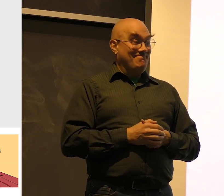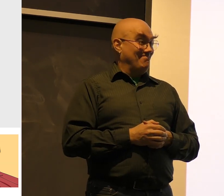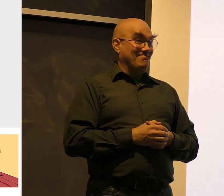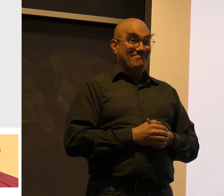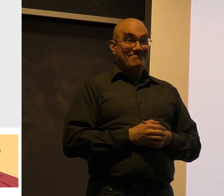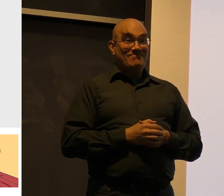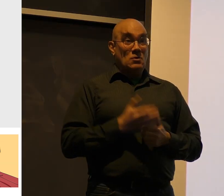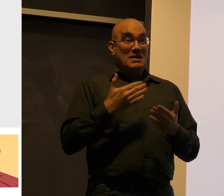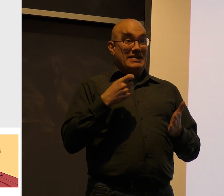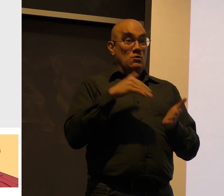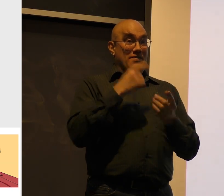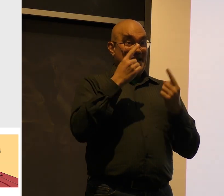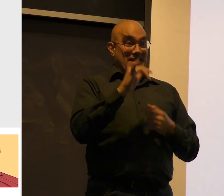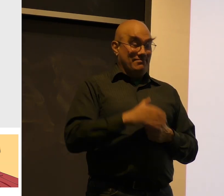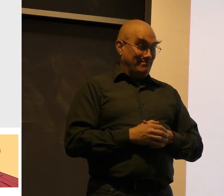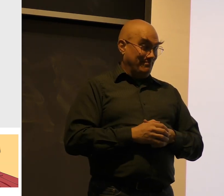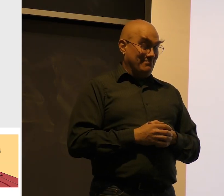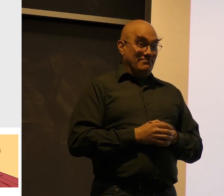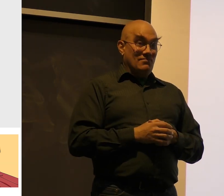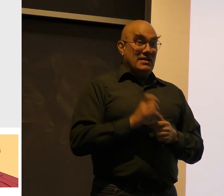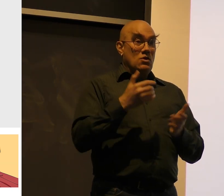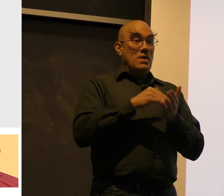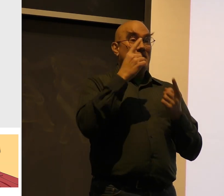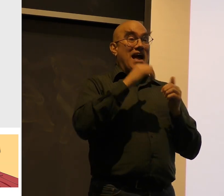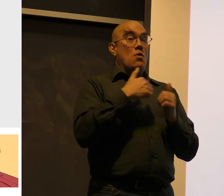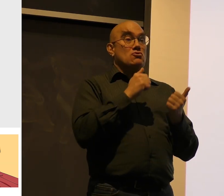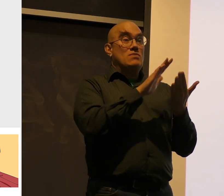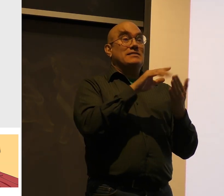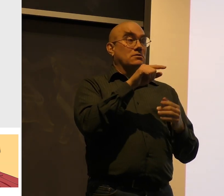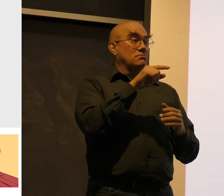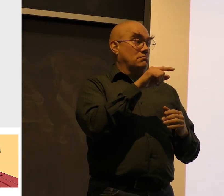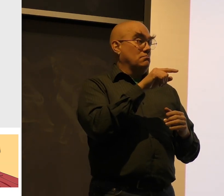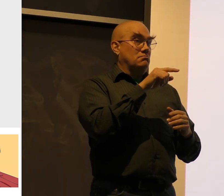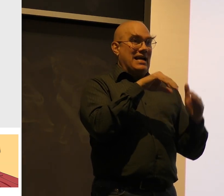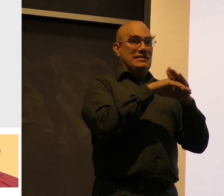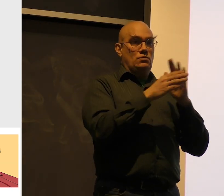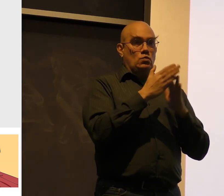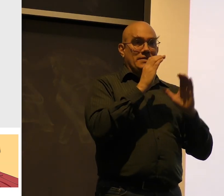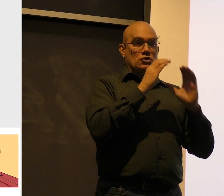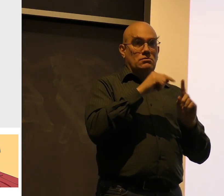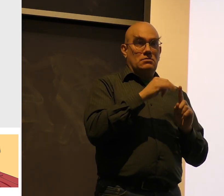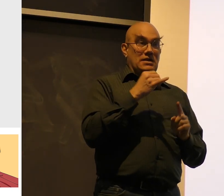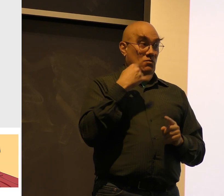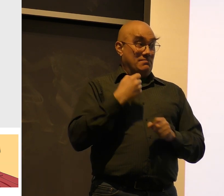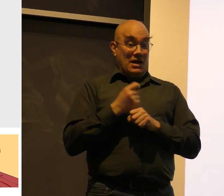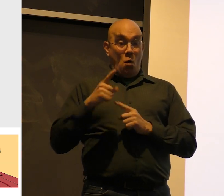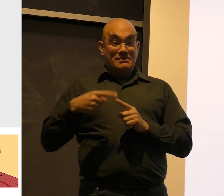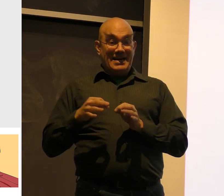access, maybe we need to rethink that. And rethink how we can address access through communication.